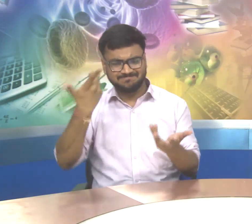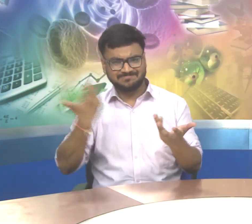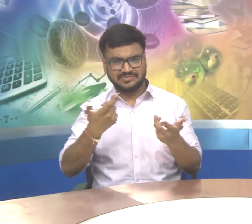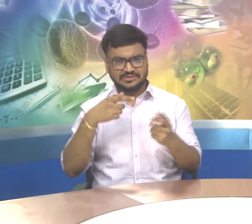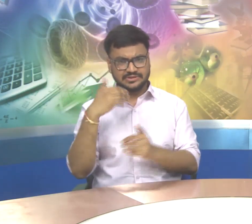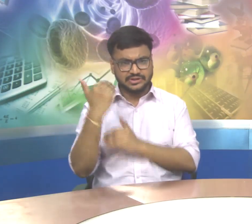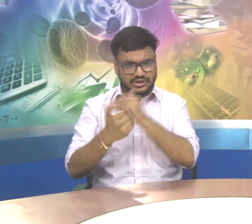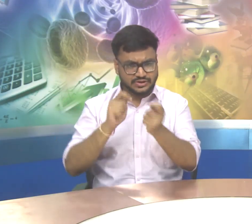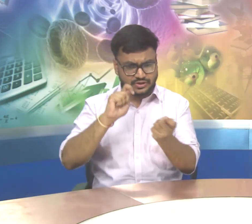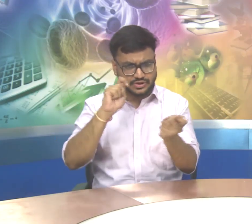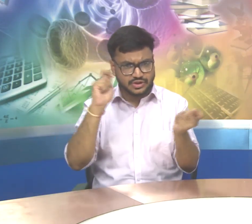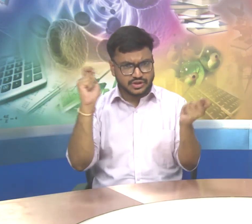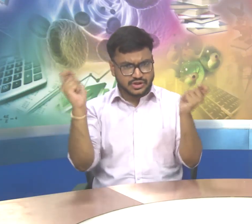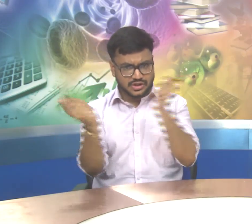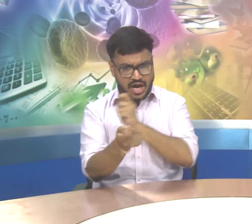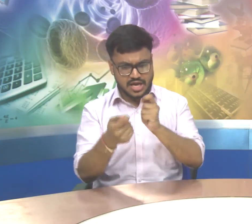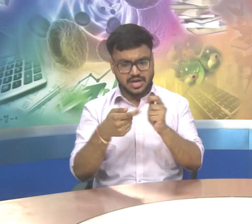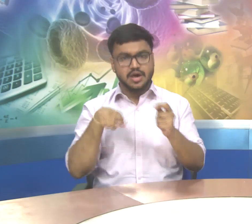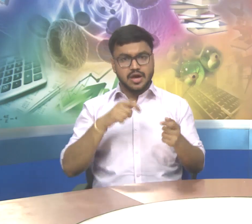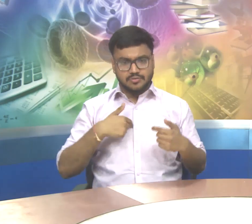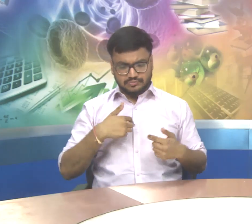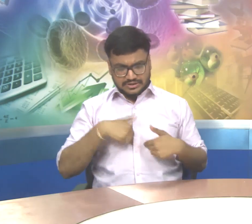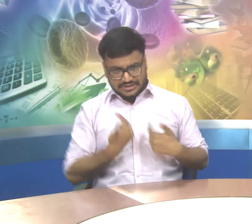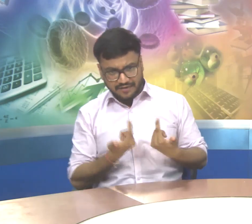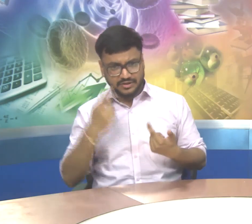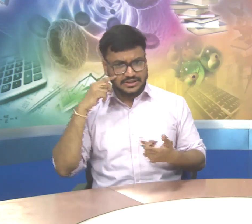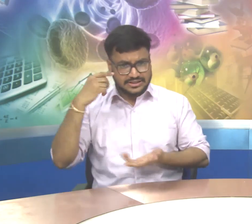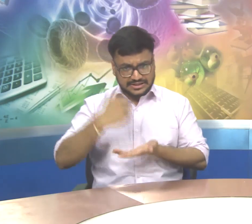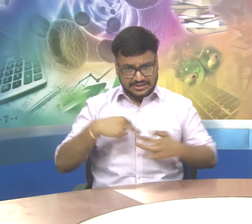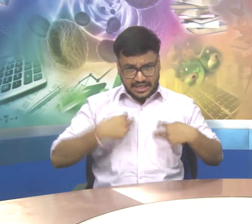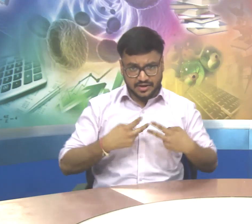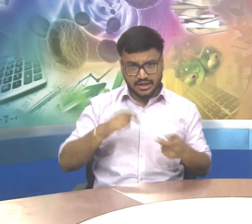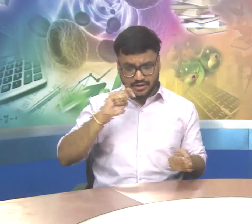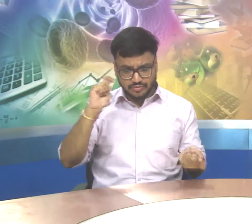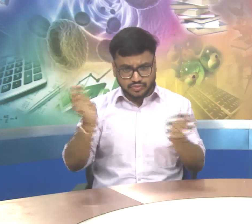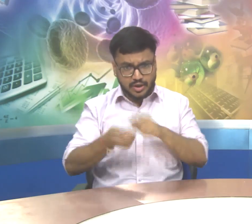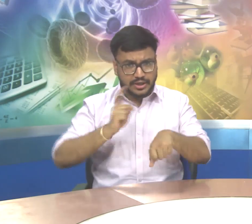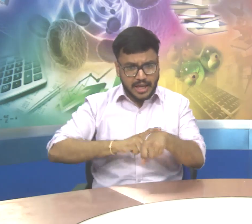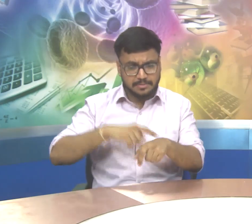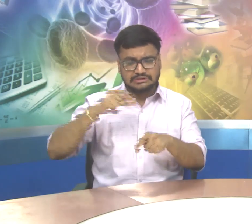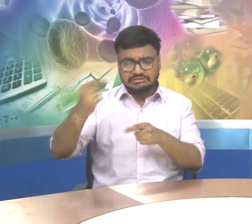It means developed slowly over a long period of time.